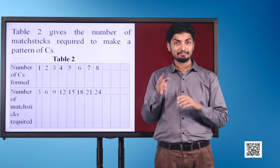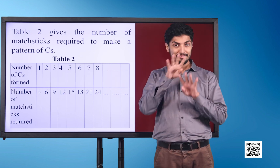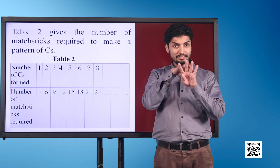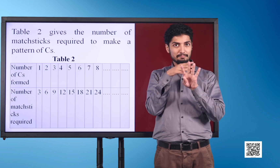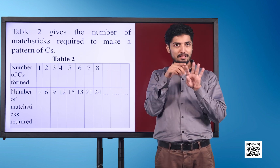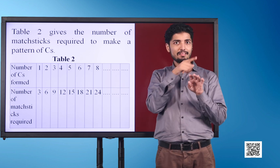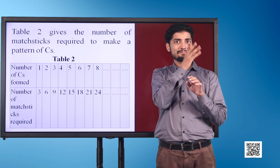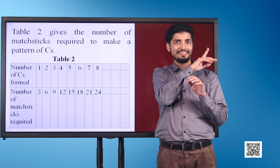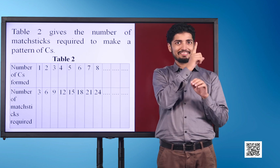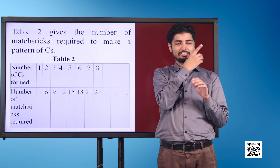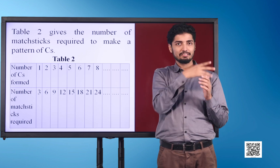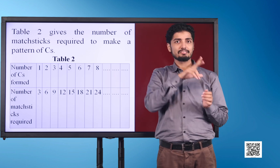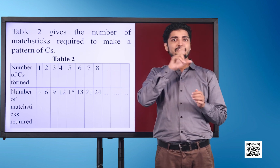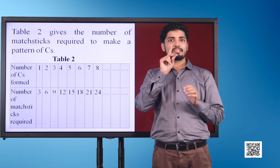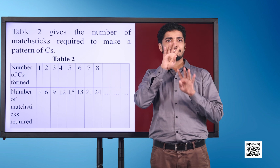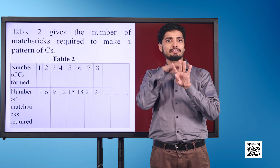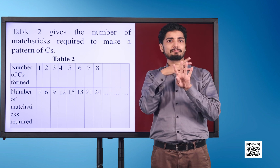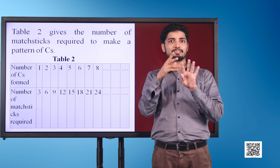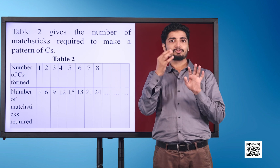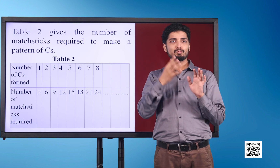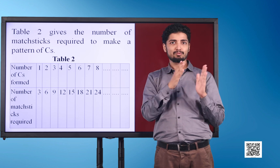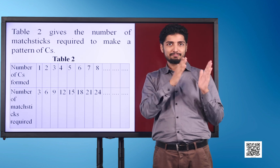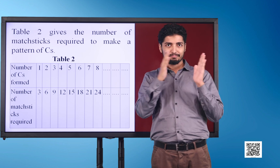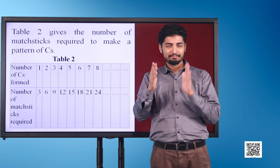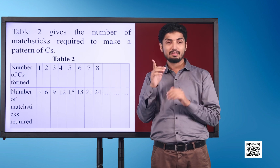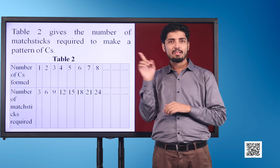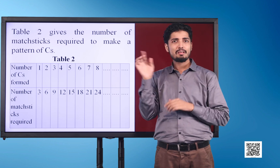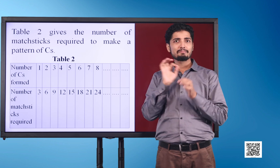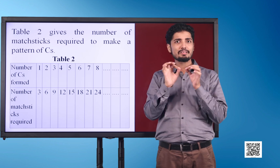Table 2 gives the number of matchsticks required to make a pattern of C's.